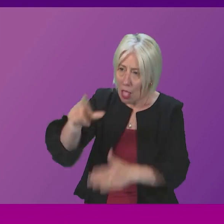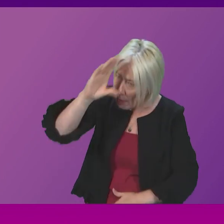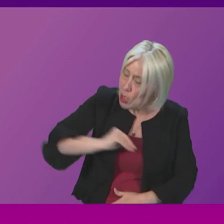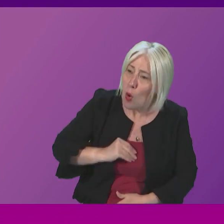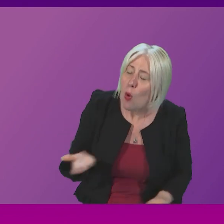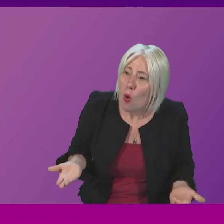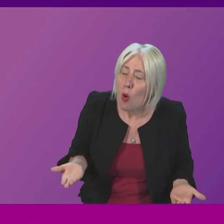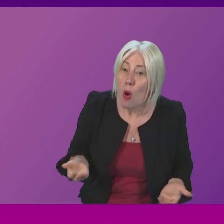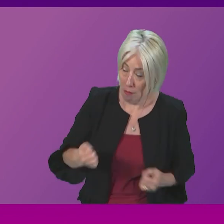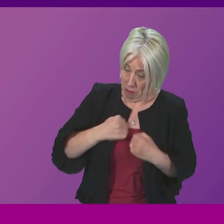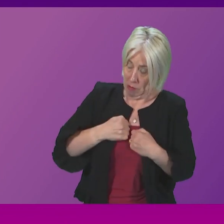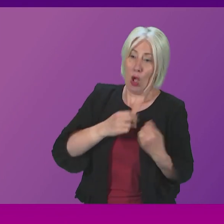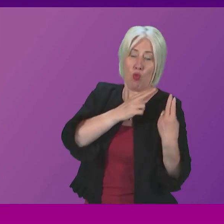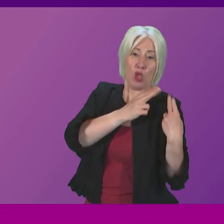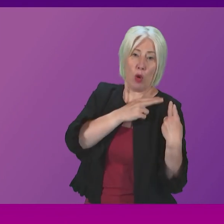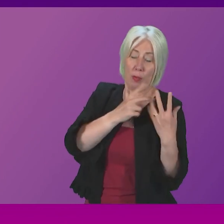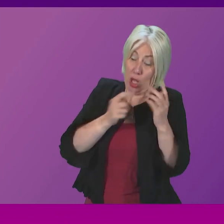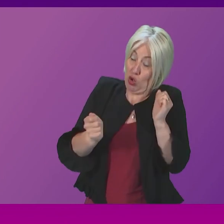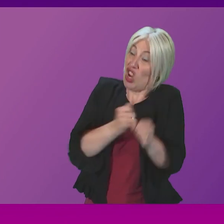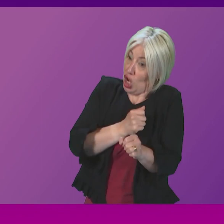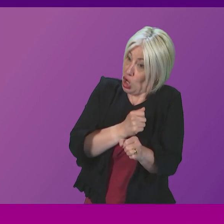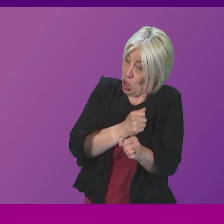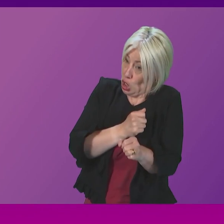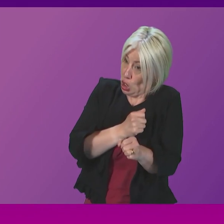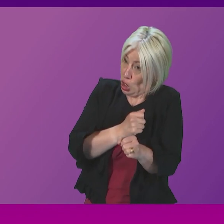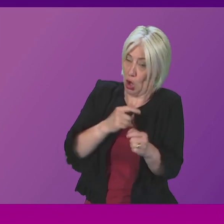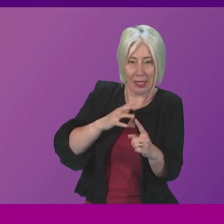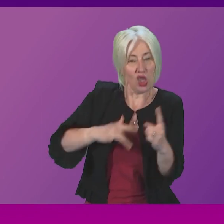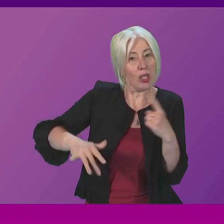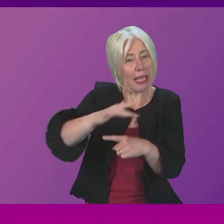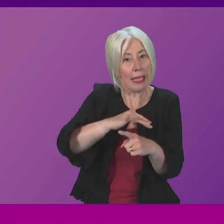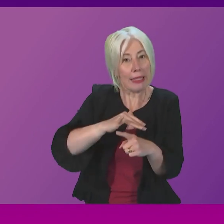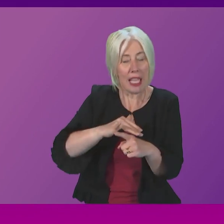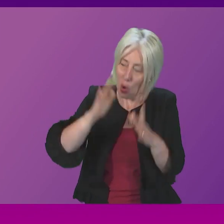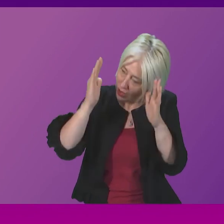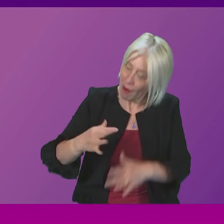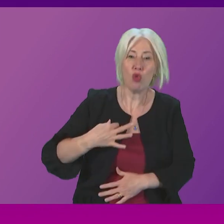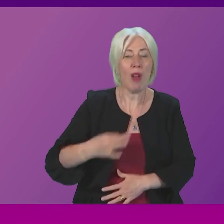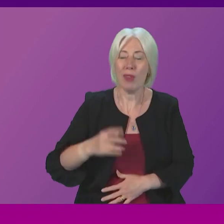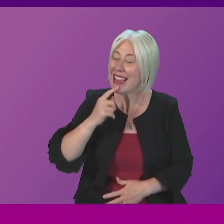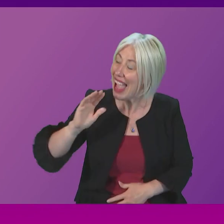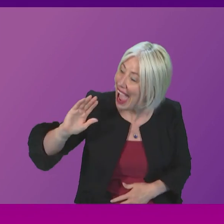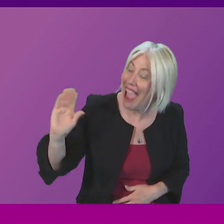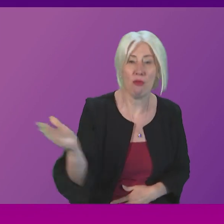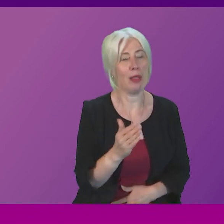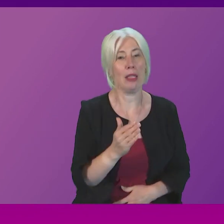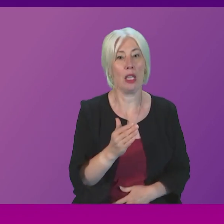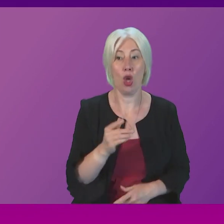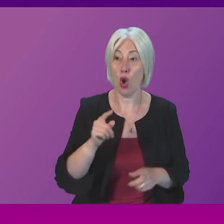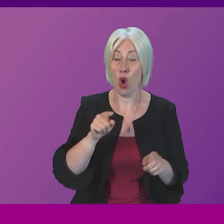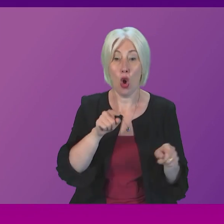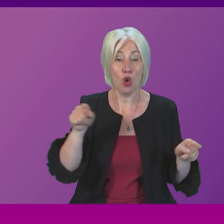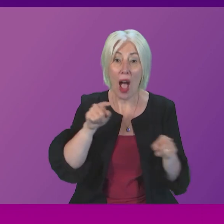know. It is our responsibility to change that, because as a society, we have to be represented by everybody. You all need to